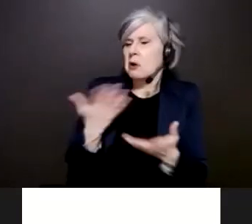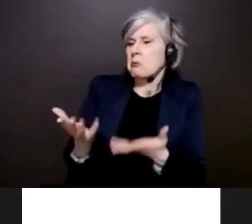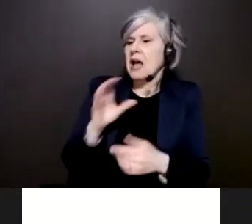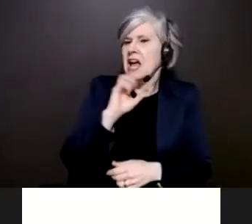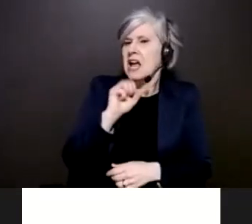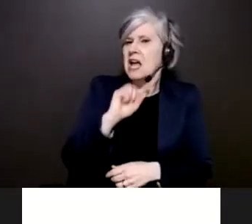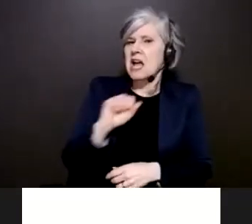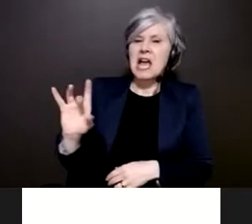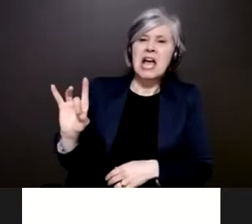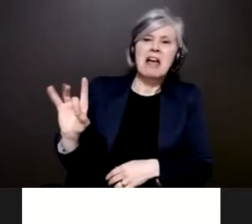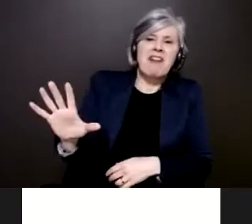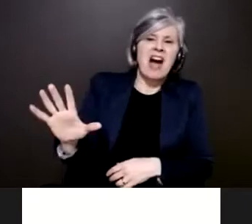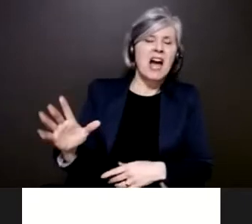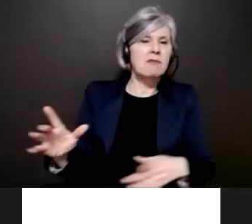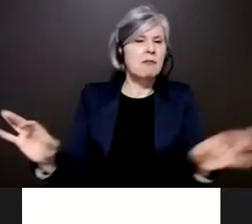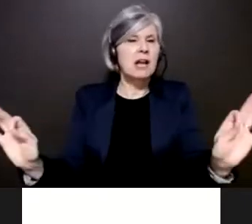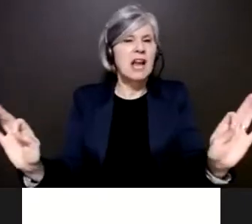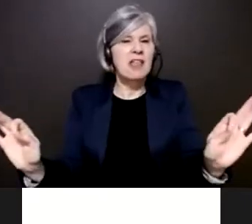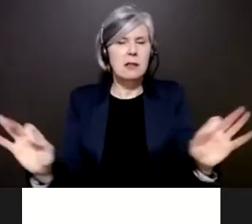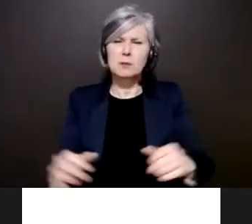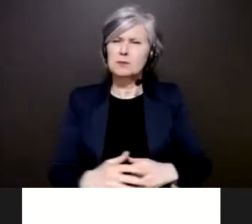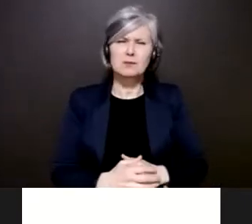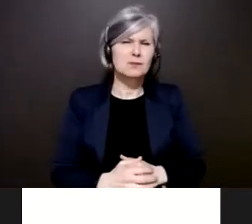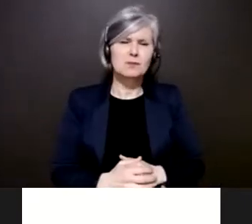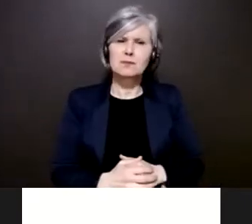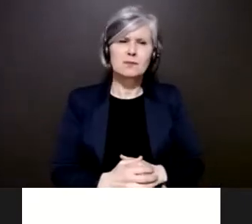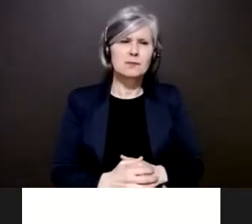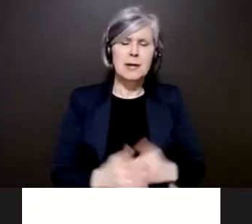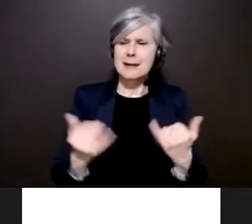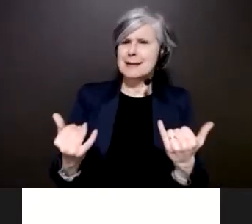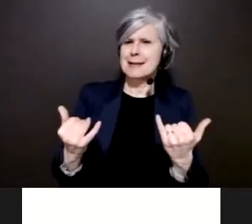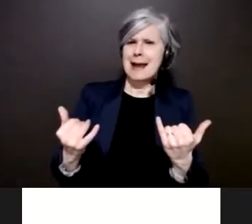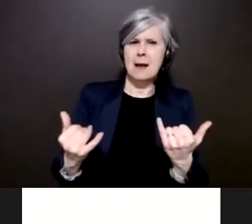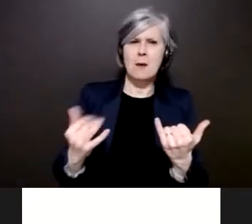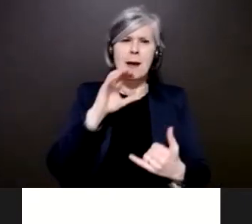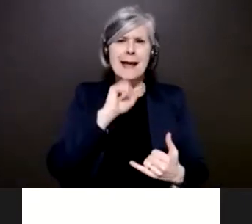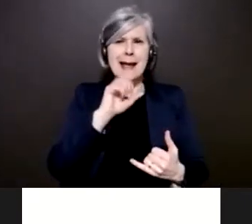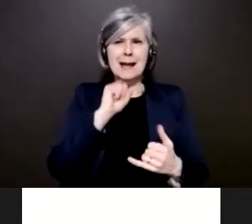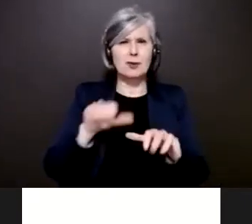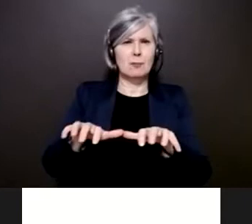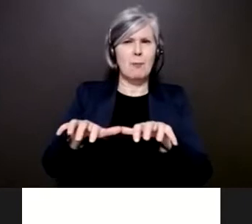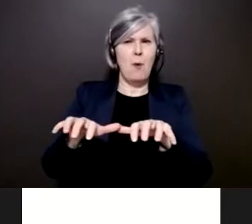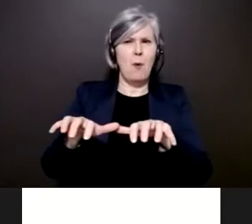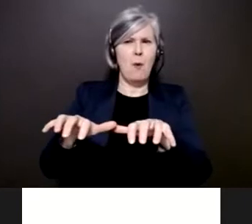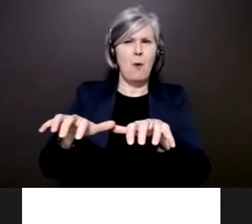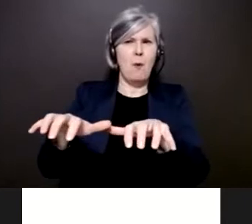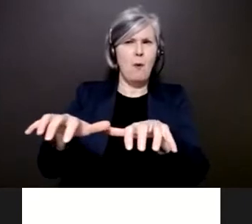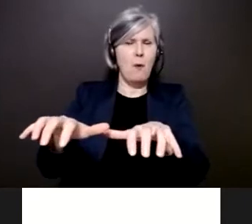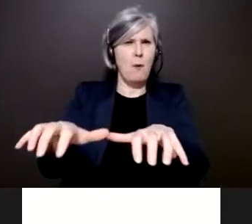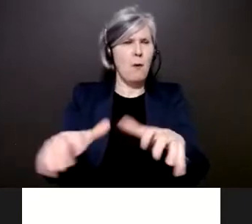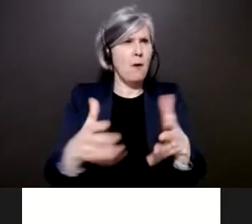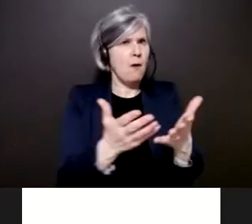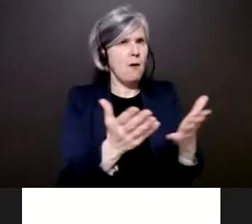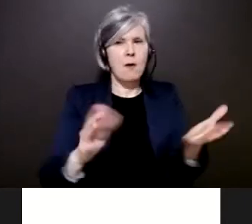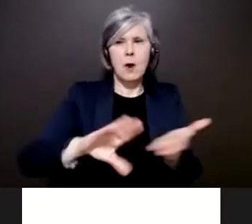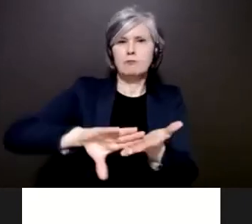common. The rapidly aging population that forms the fabric of our society is being left behind, made